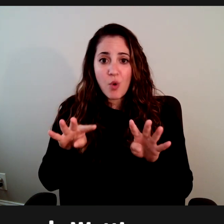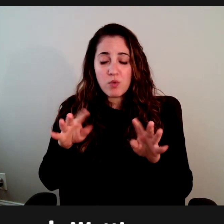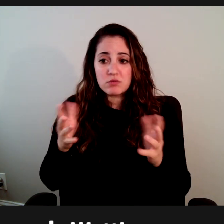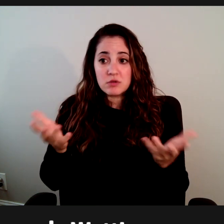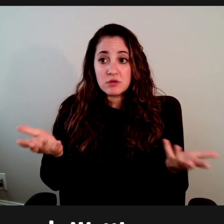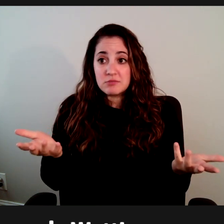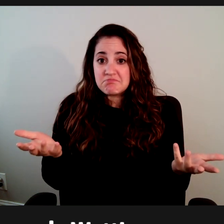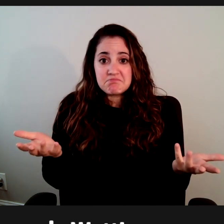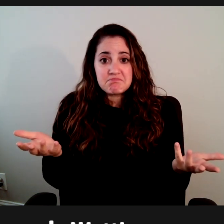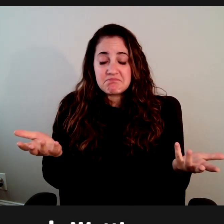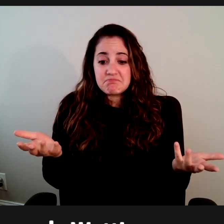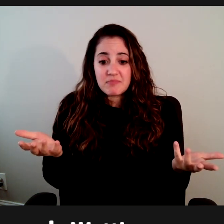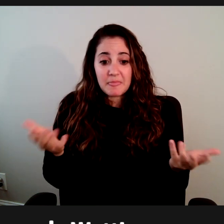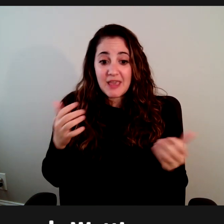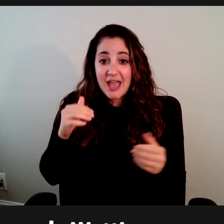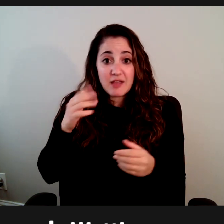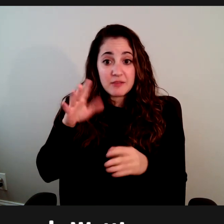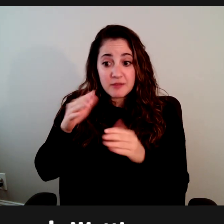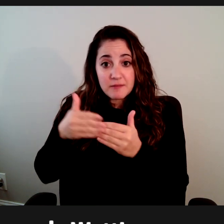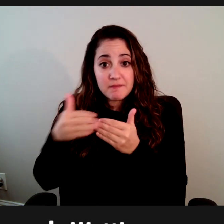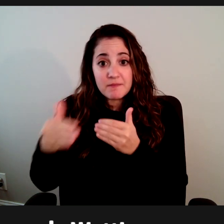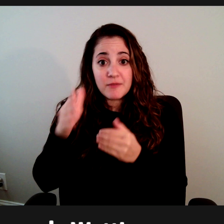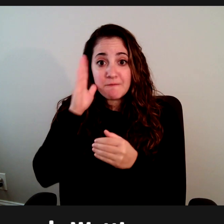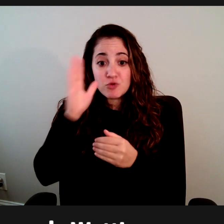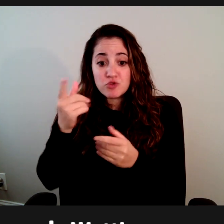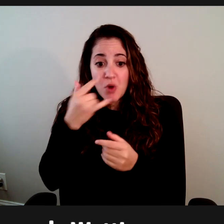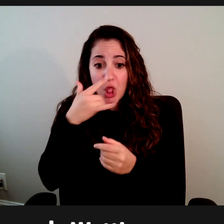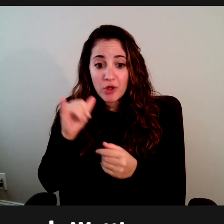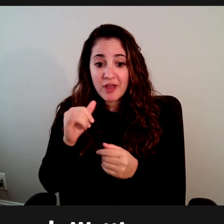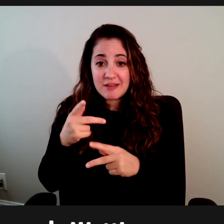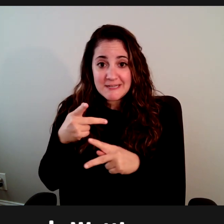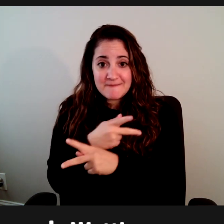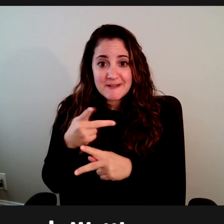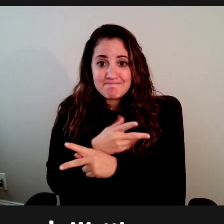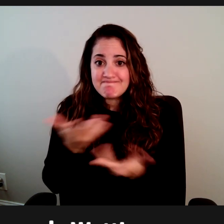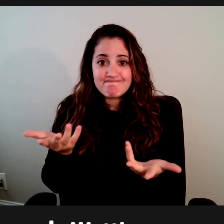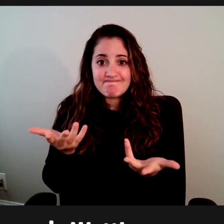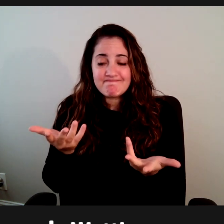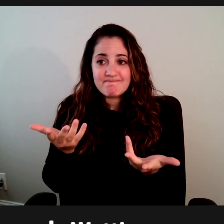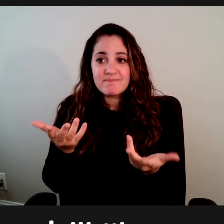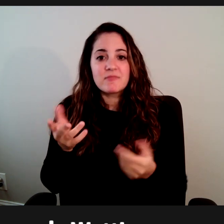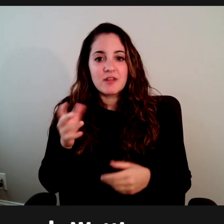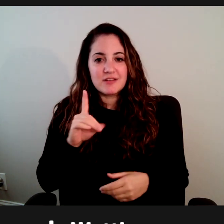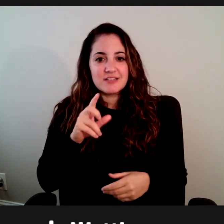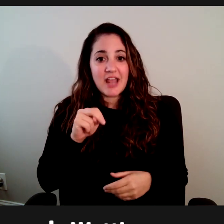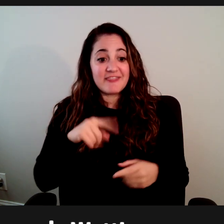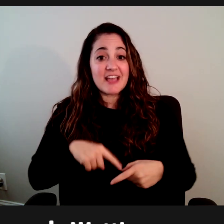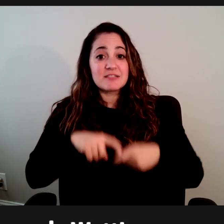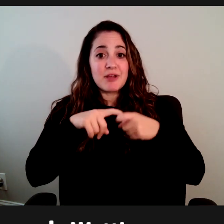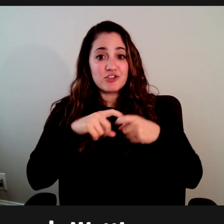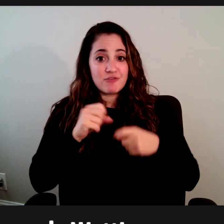of, that I don't have this all figured out, and my agenda is not going to work. The suspension